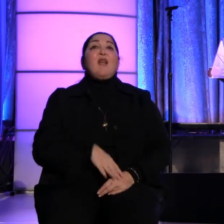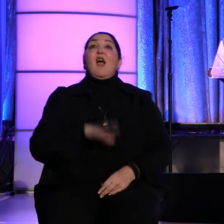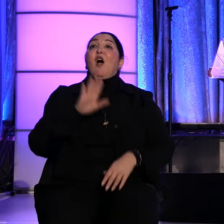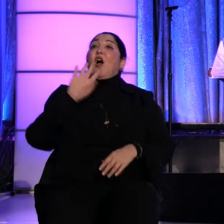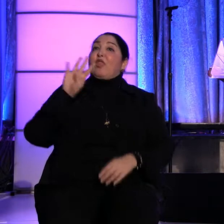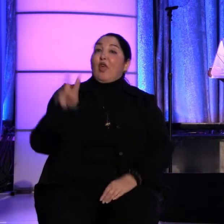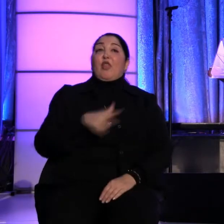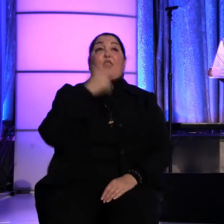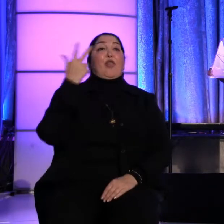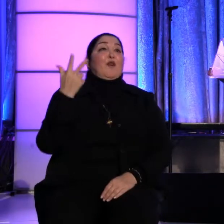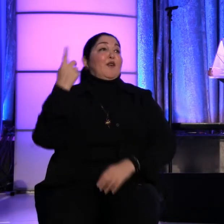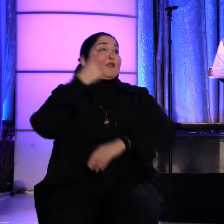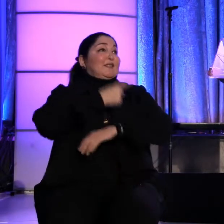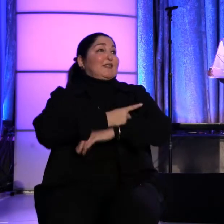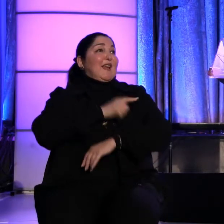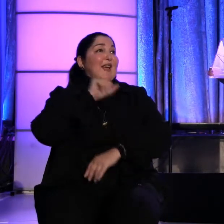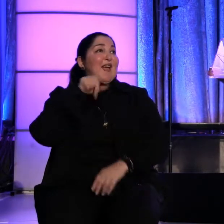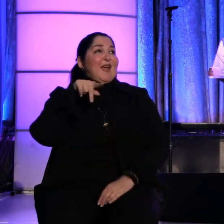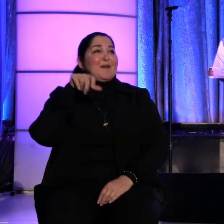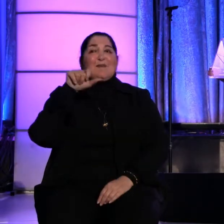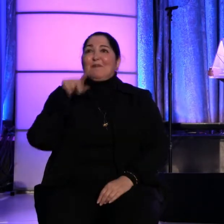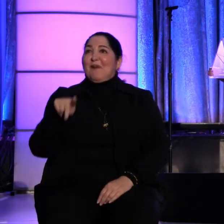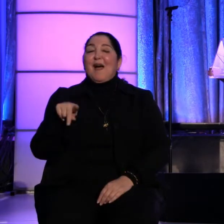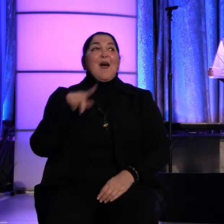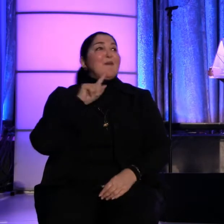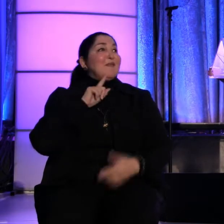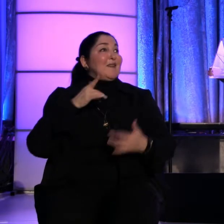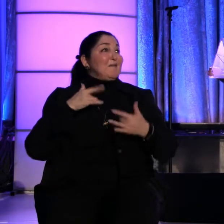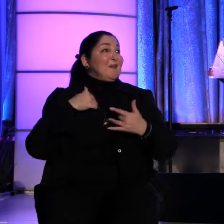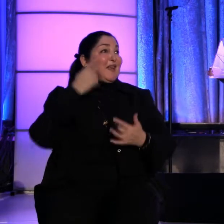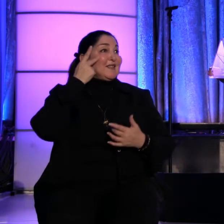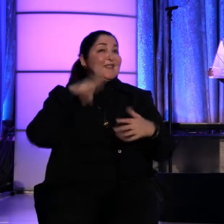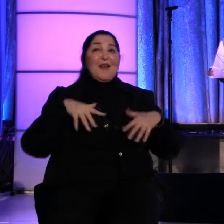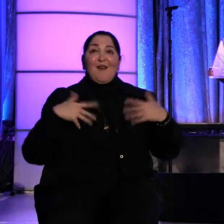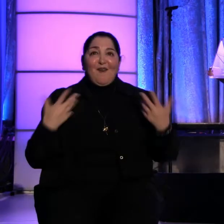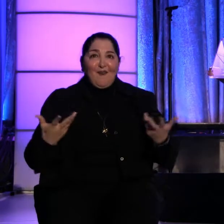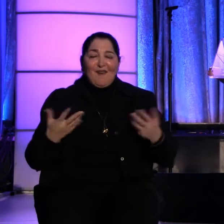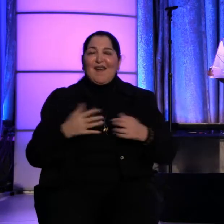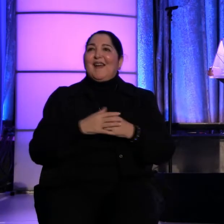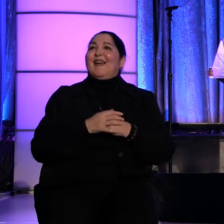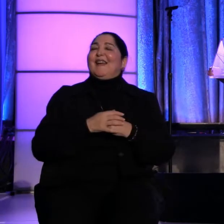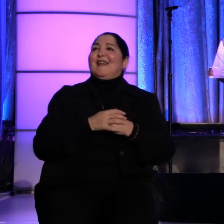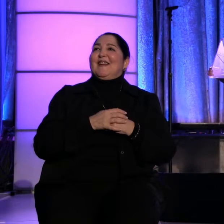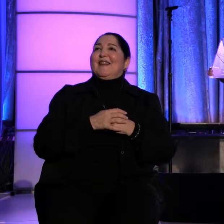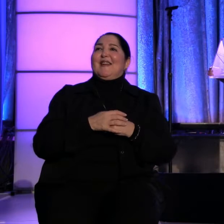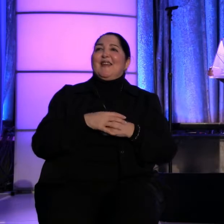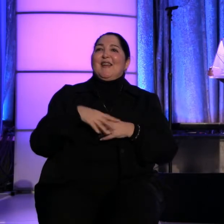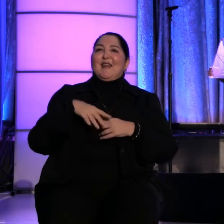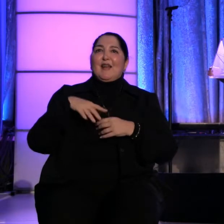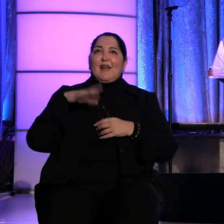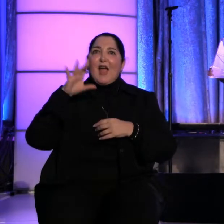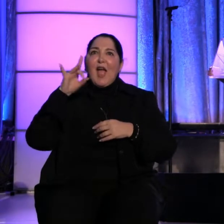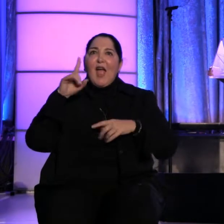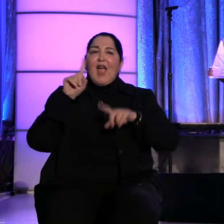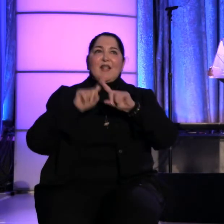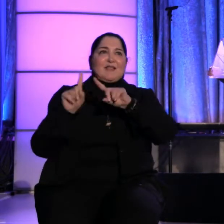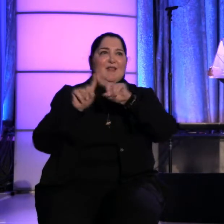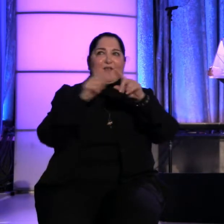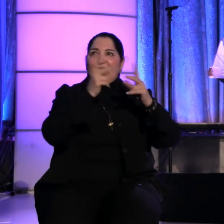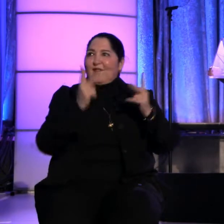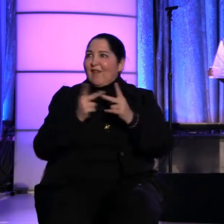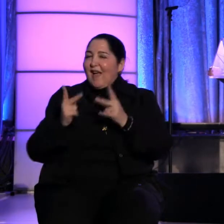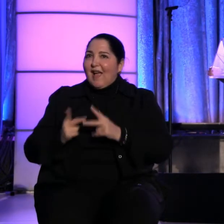On the third day of APAP, this is what I did see. Eight different venues,